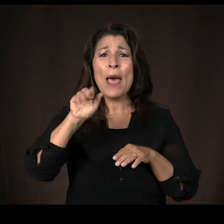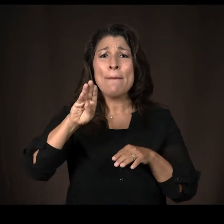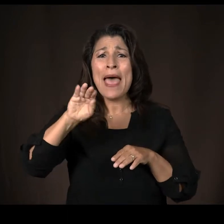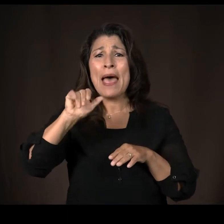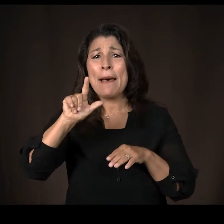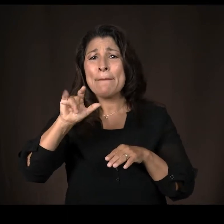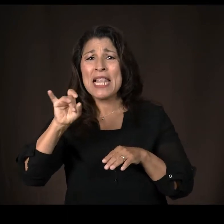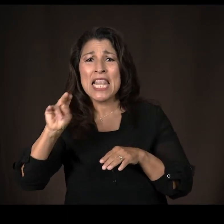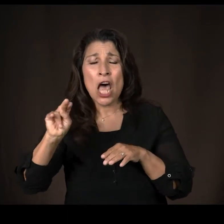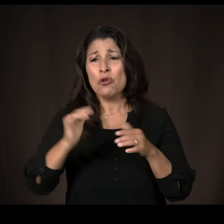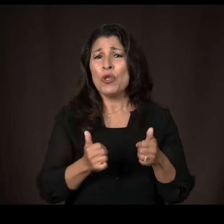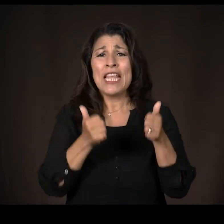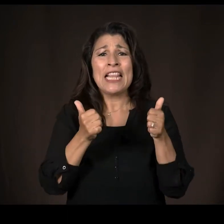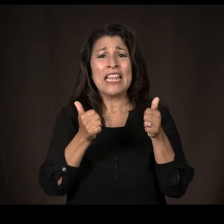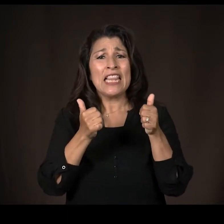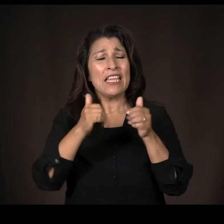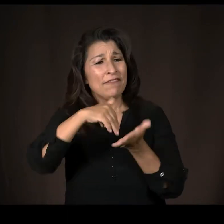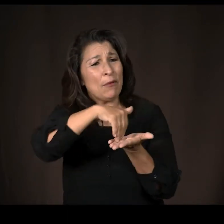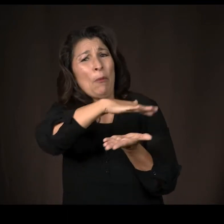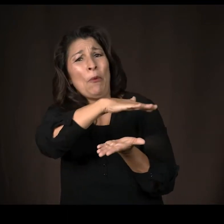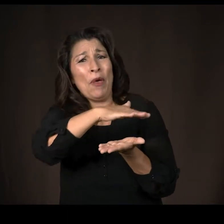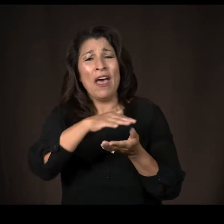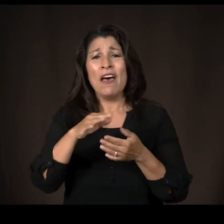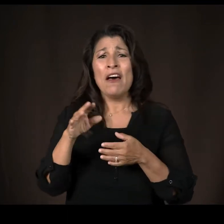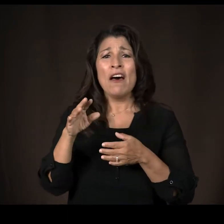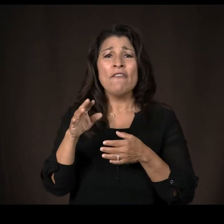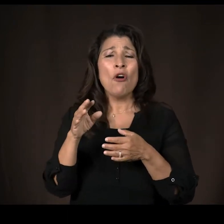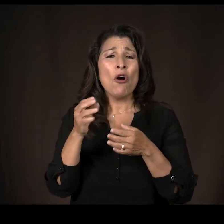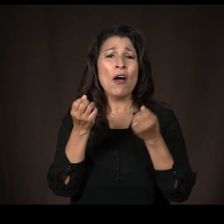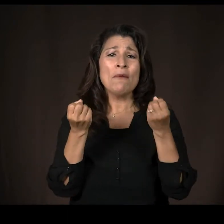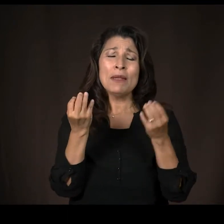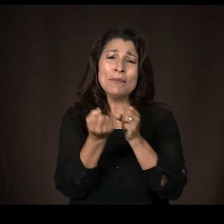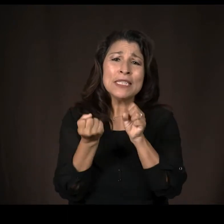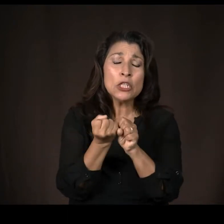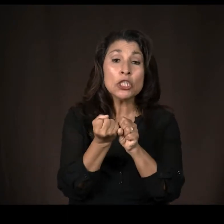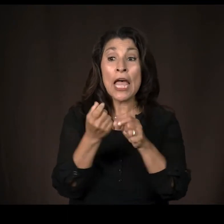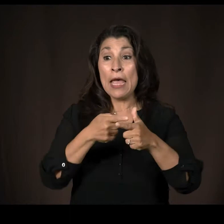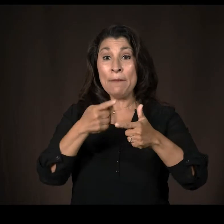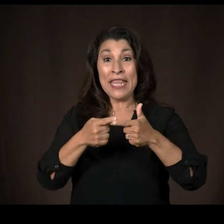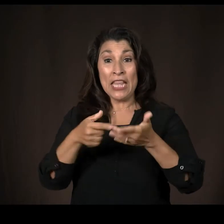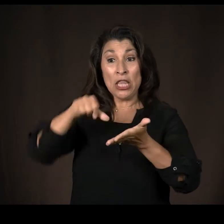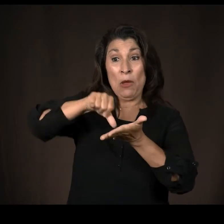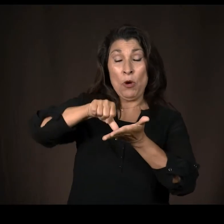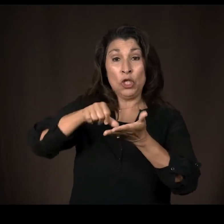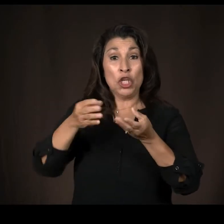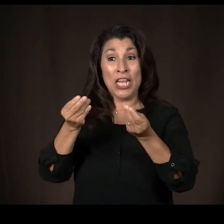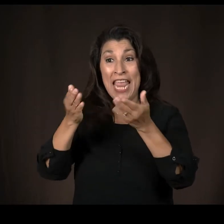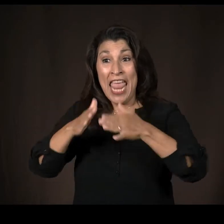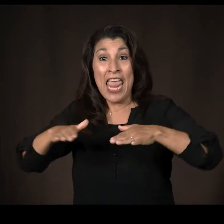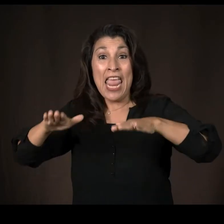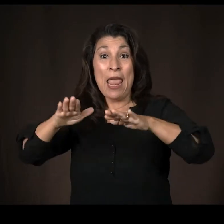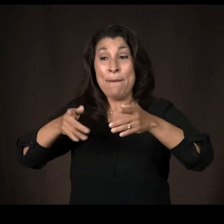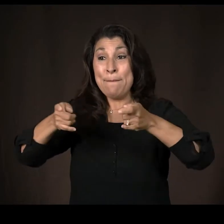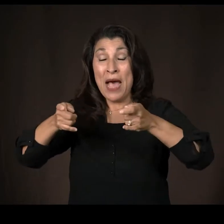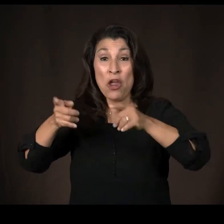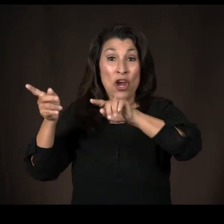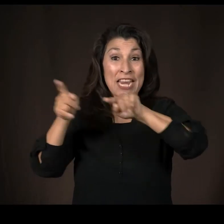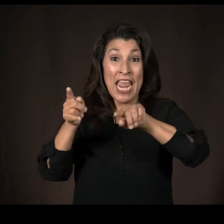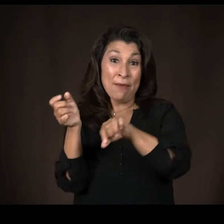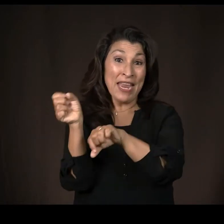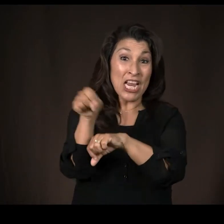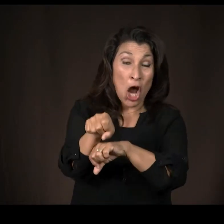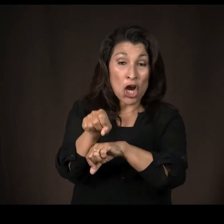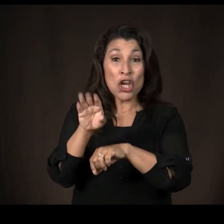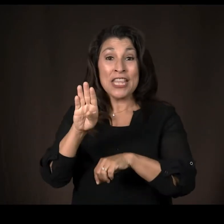they lived in exile for 70 years. But then the Persian Empire came in and crushed the Babylonian Empire, and